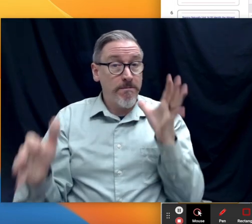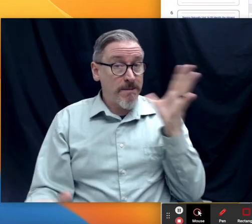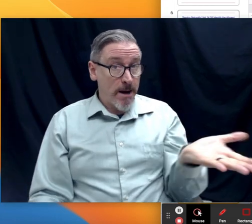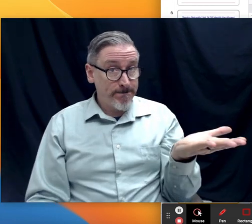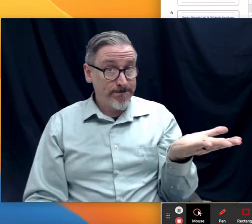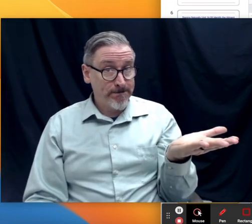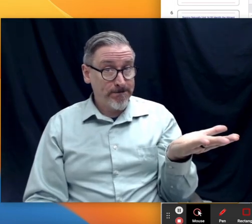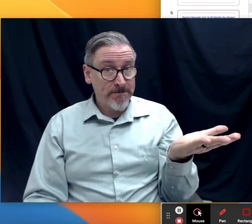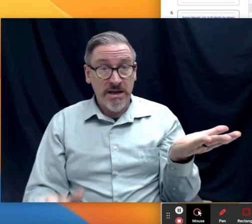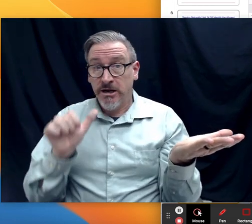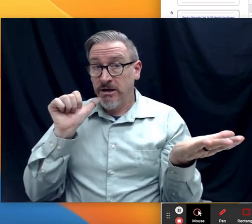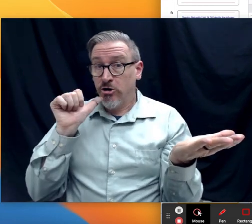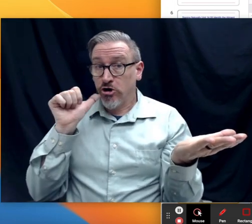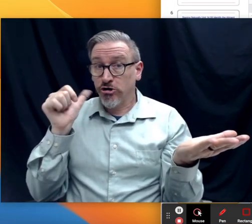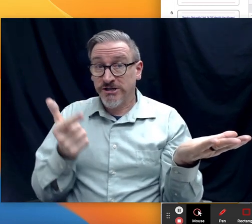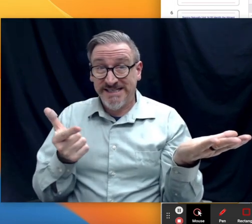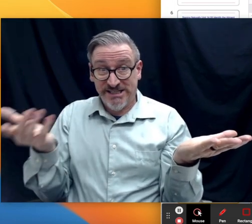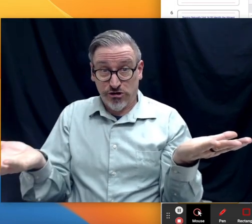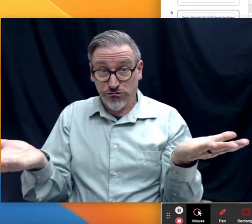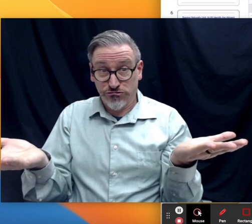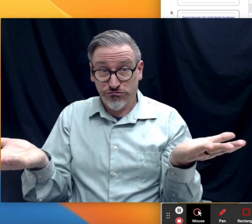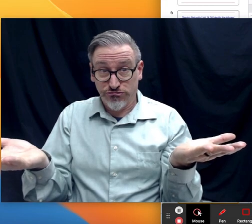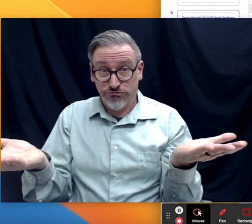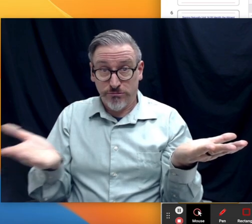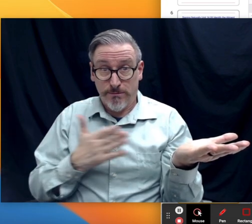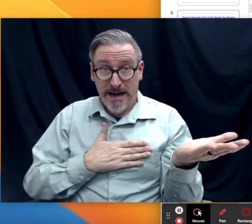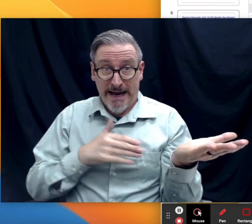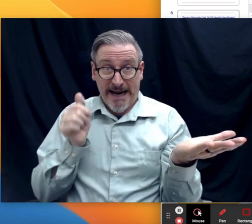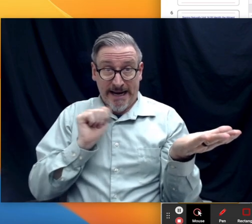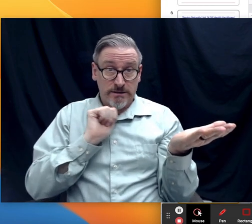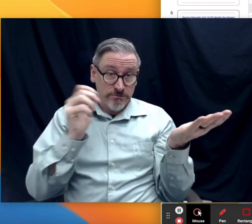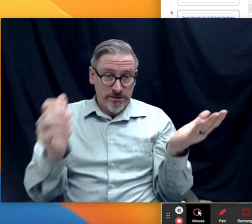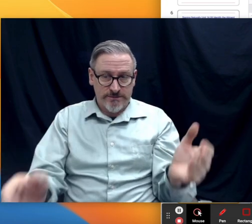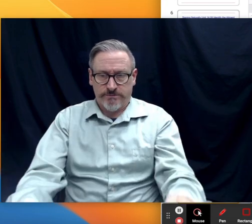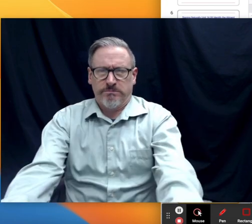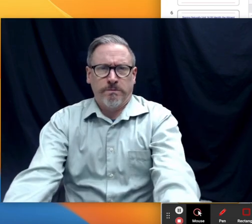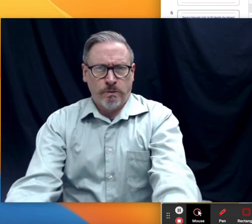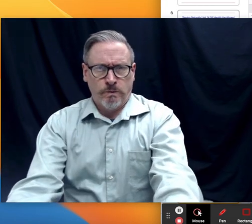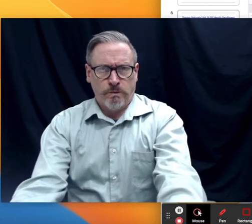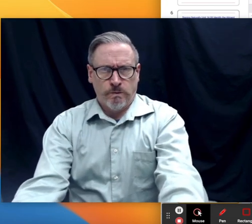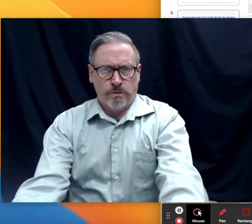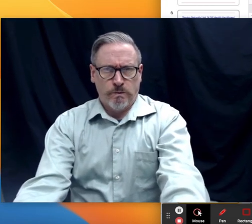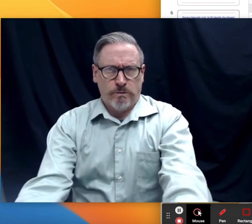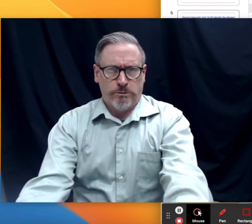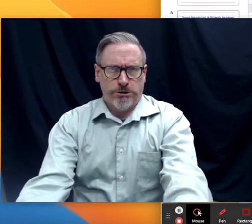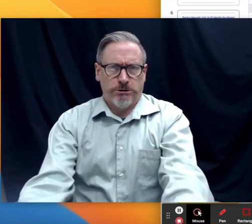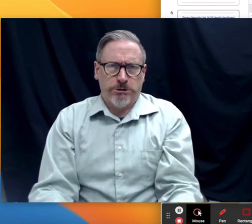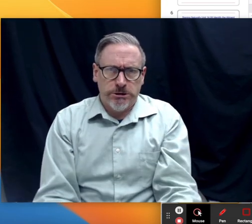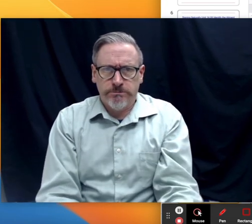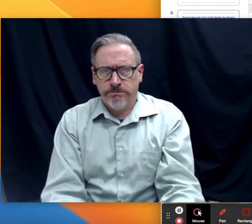So my mom, her sister, my aunt.